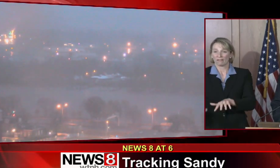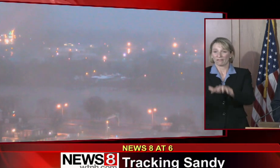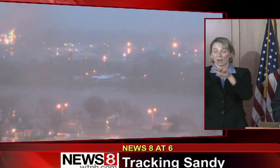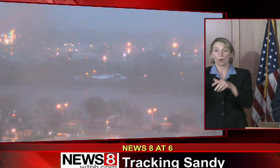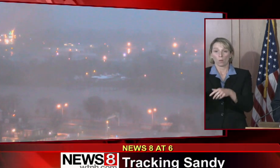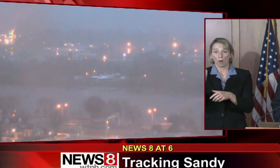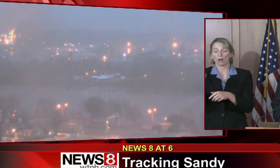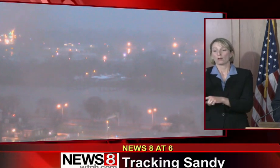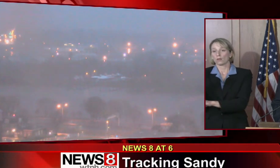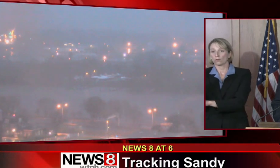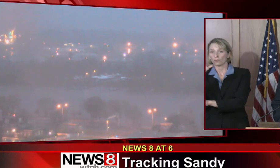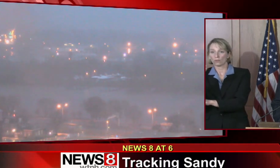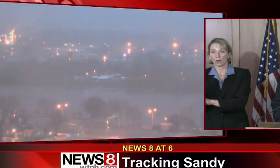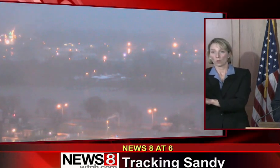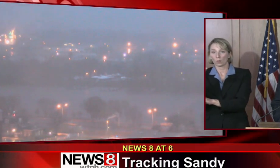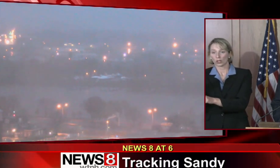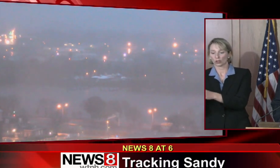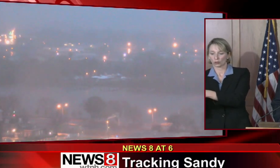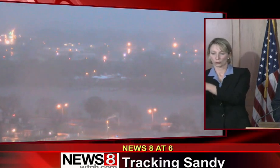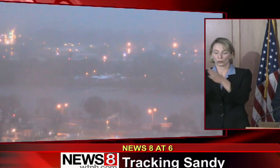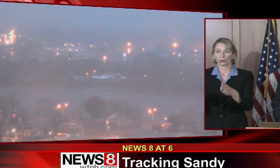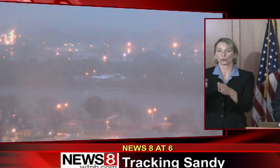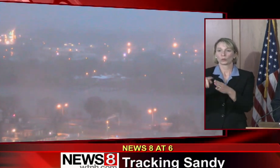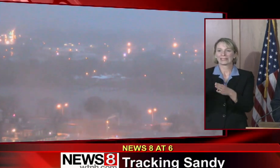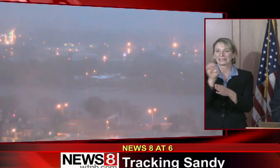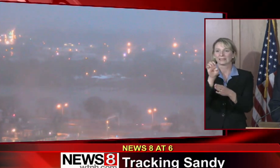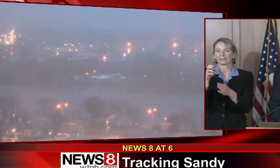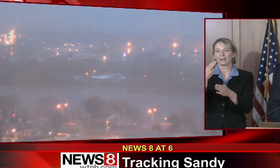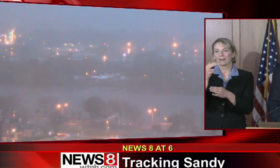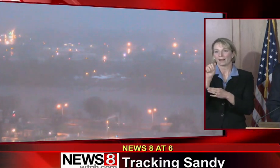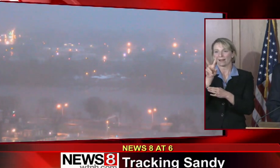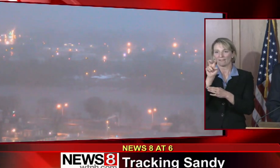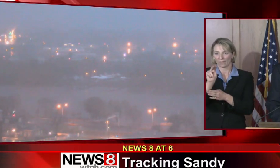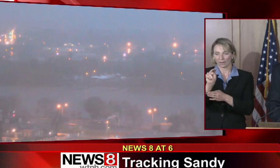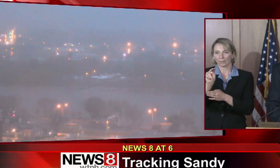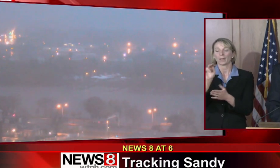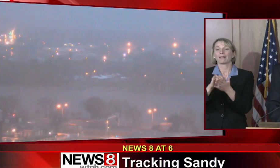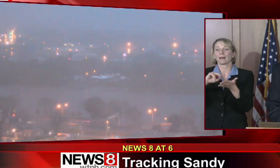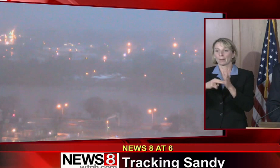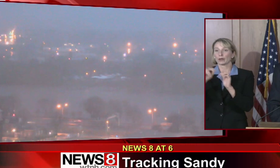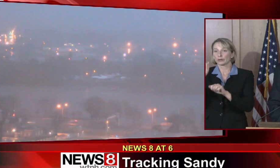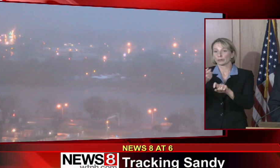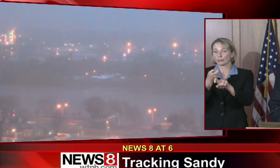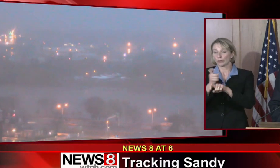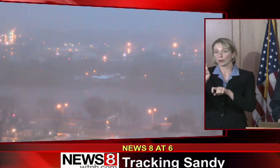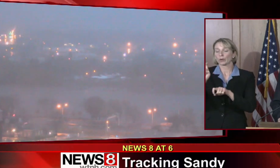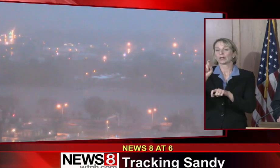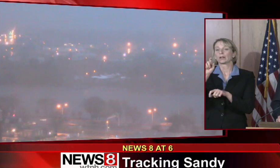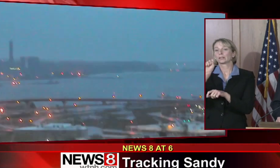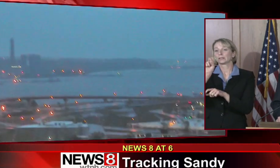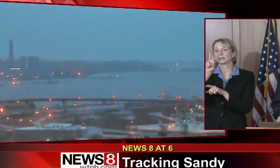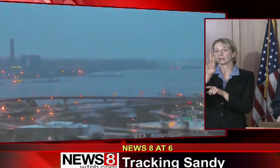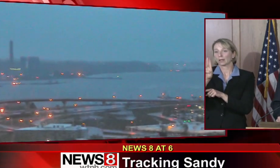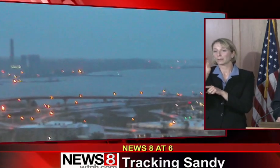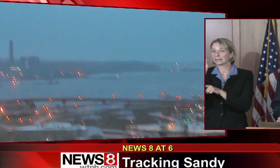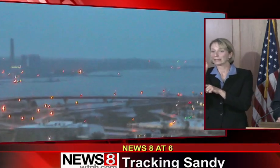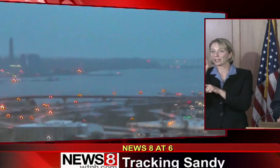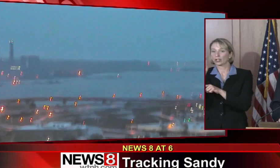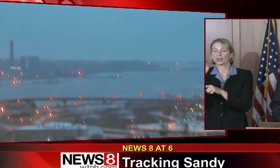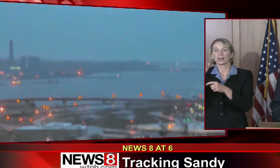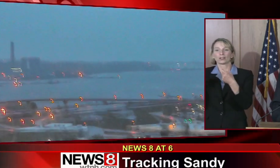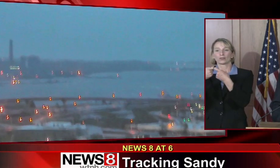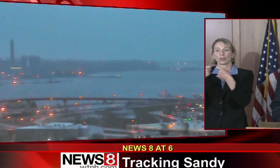us problems with utility substations, and that will mean many more power outages. In fact, sometime in the next half